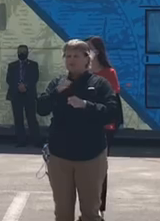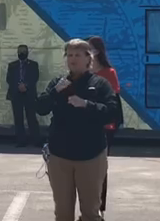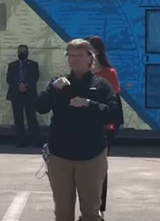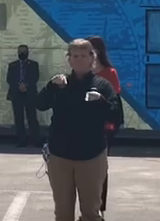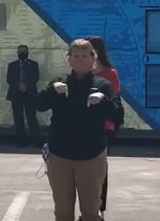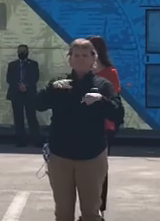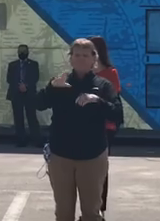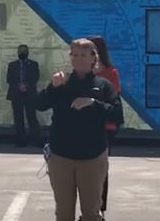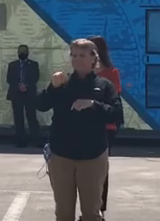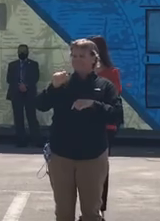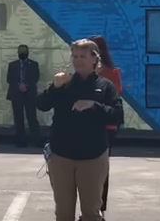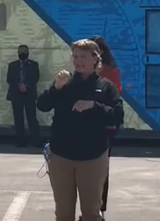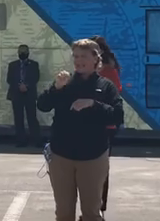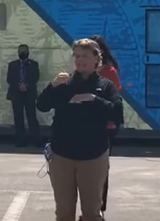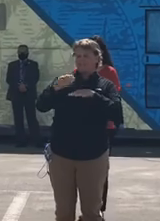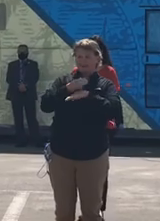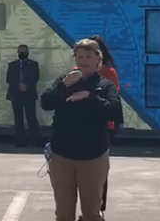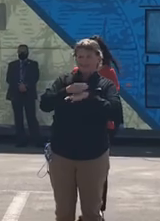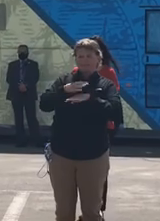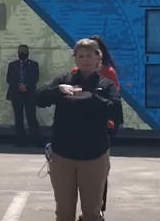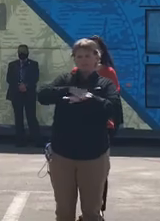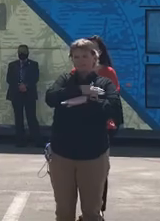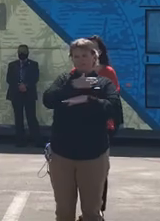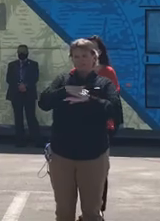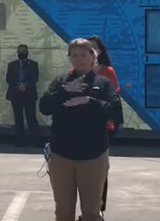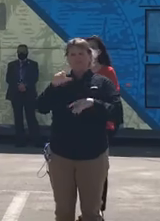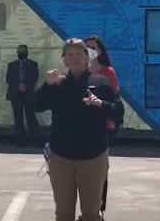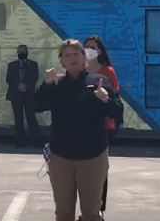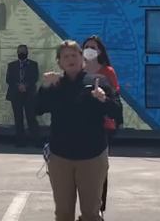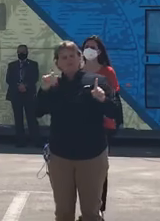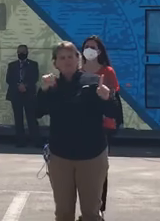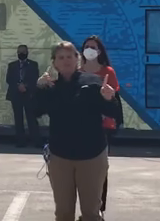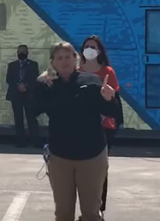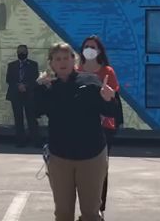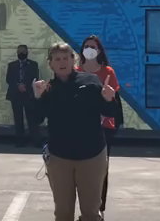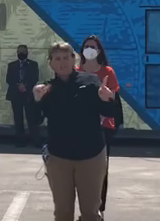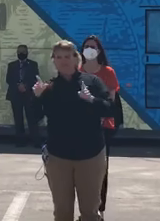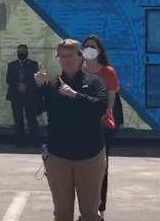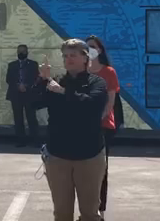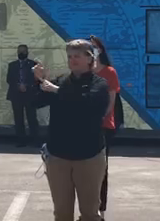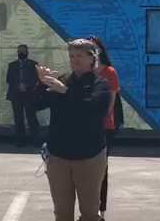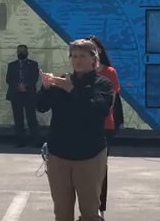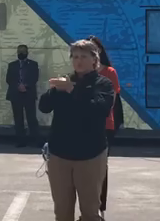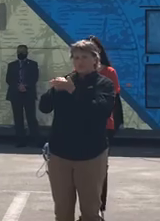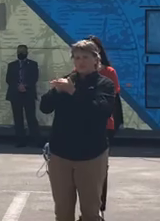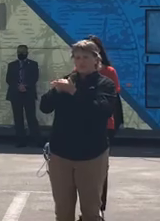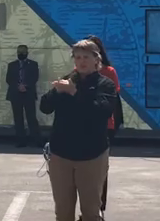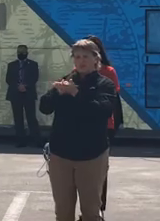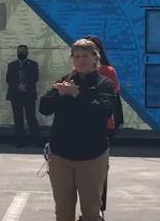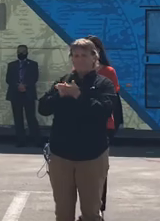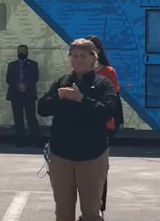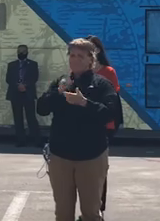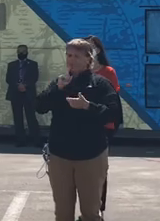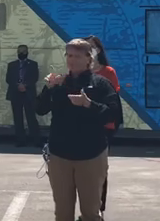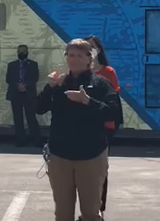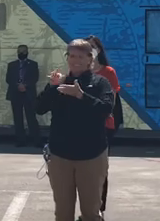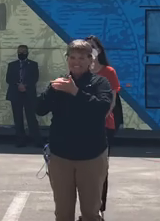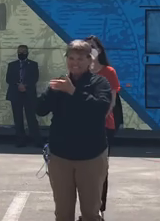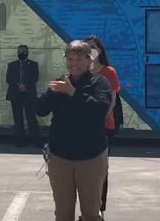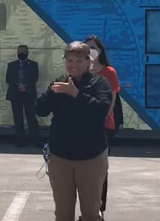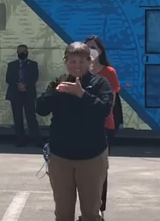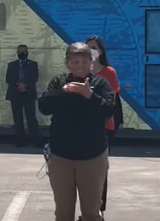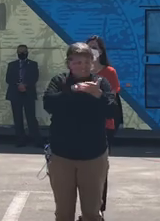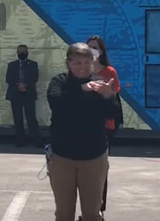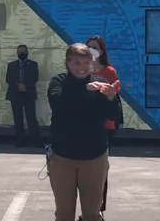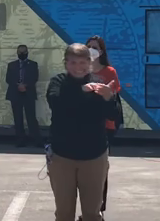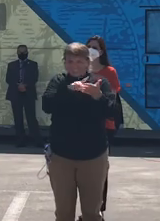Los Angeles, New York has done a lot. So we want to get a sense of how widespread the antibodies are in the state of Florida. So